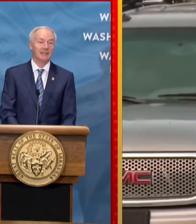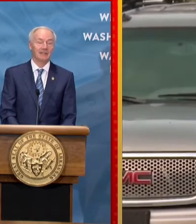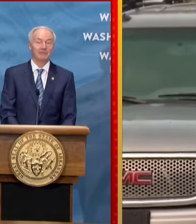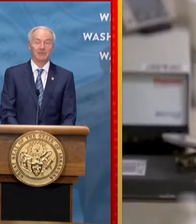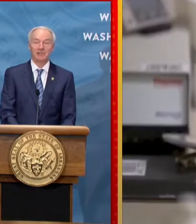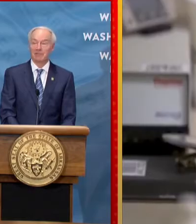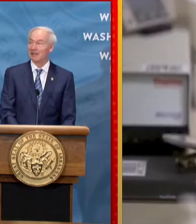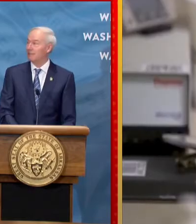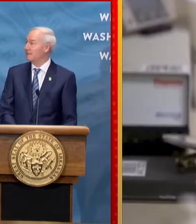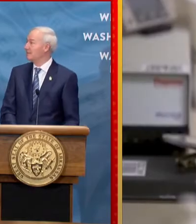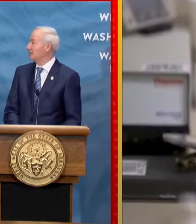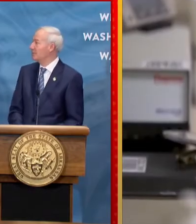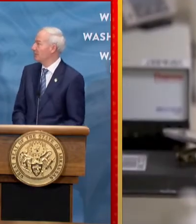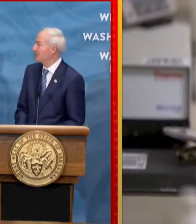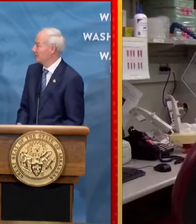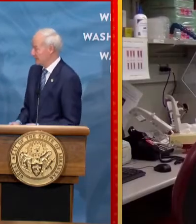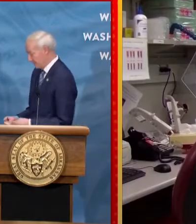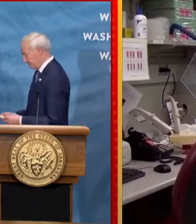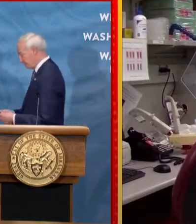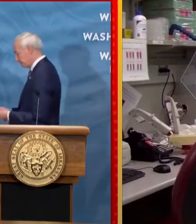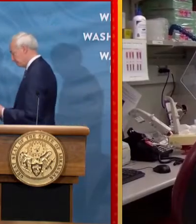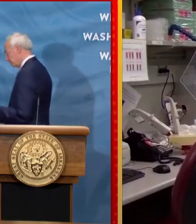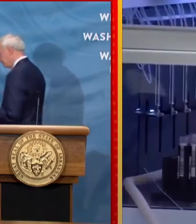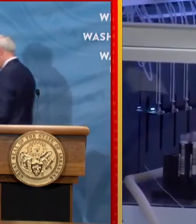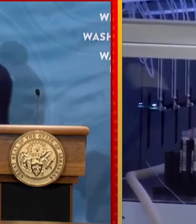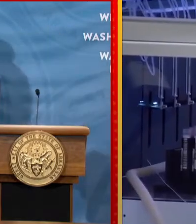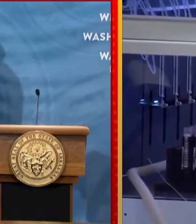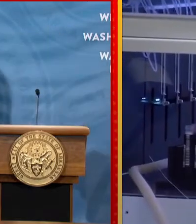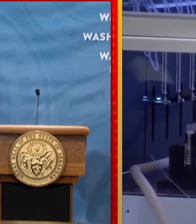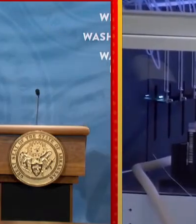for some time yet. Dr. Romero?